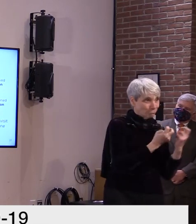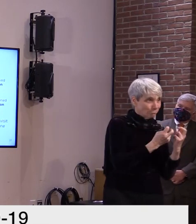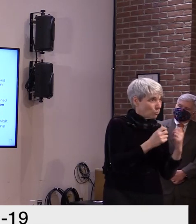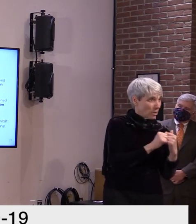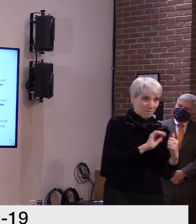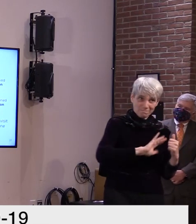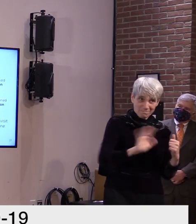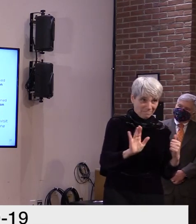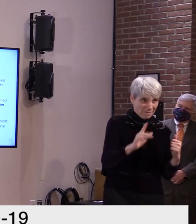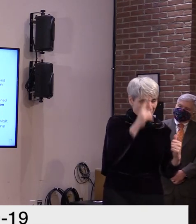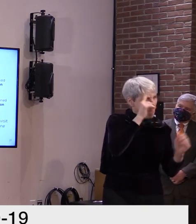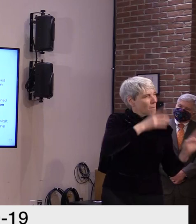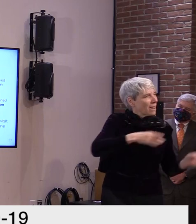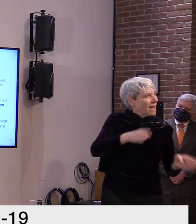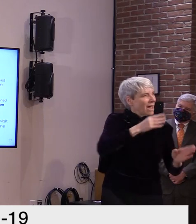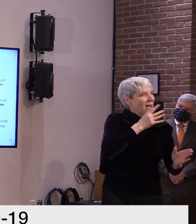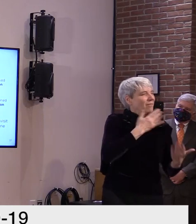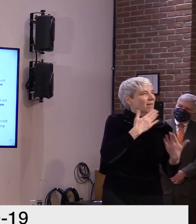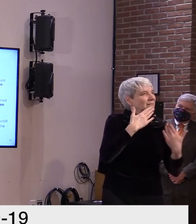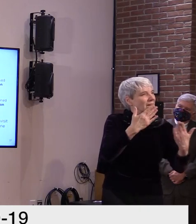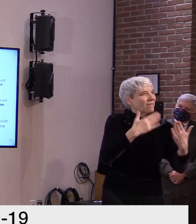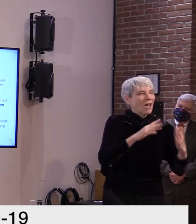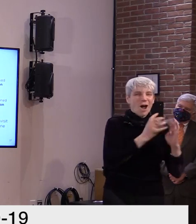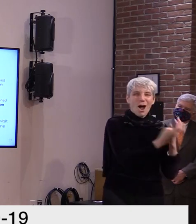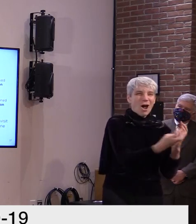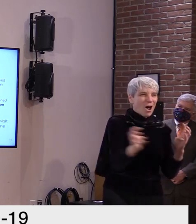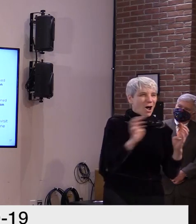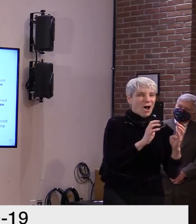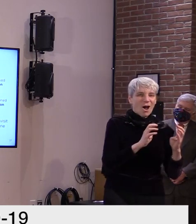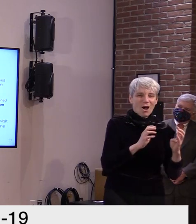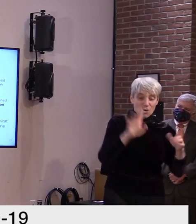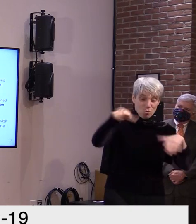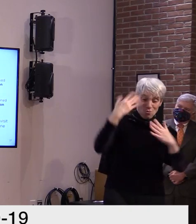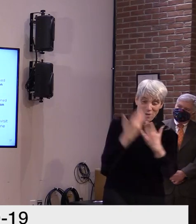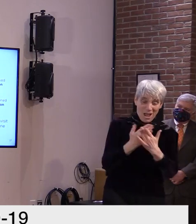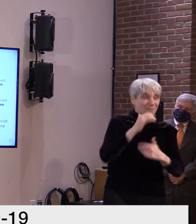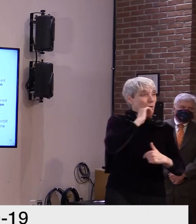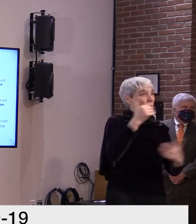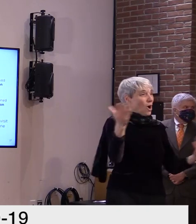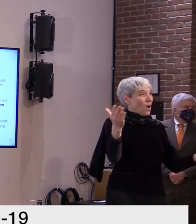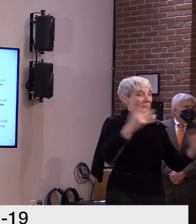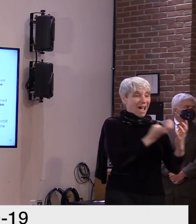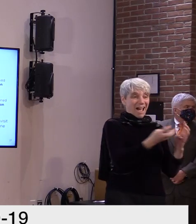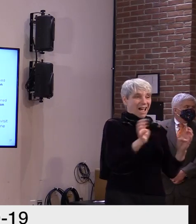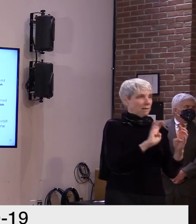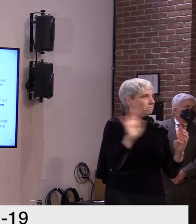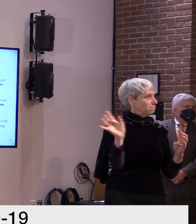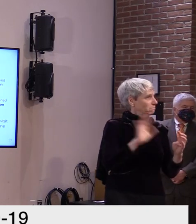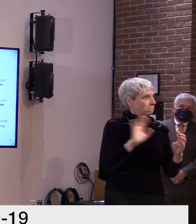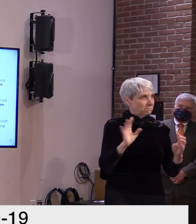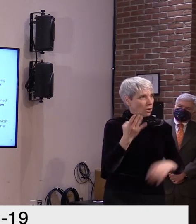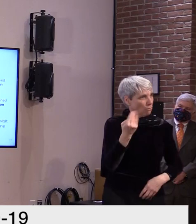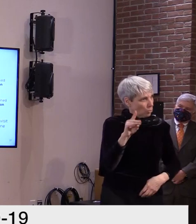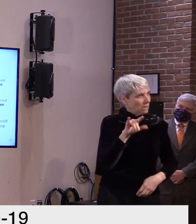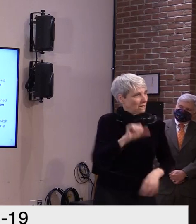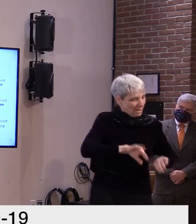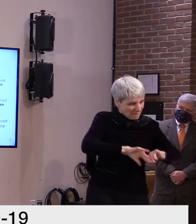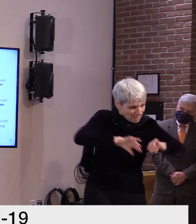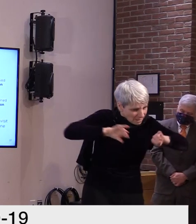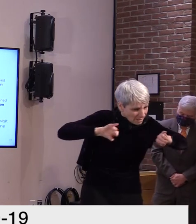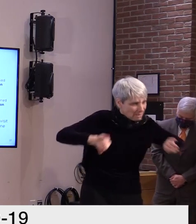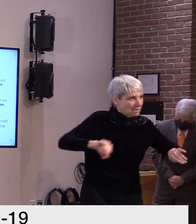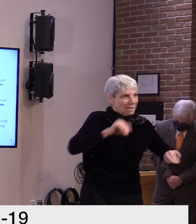a Thanksgiving meal is being planned. Stay 6 feet apart and otherwise not be in close contact with